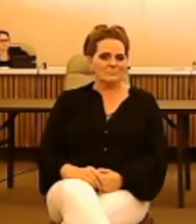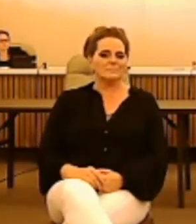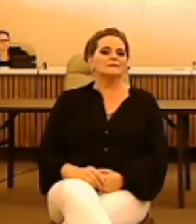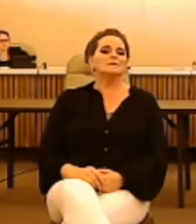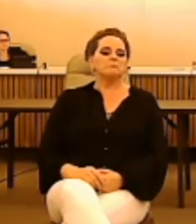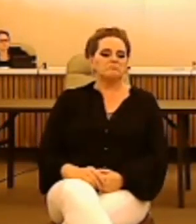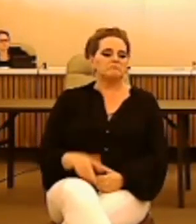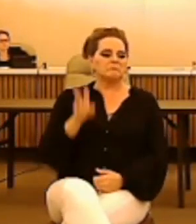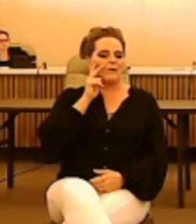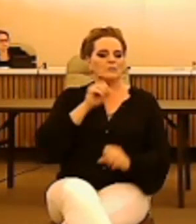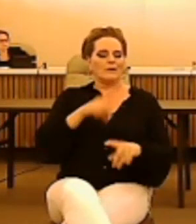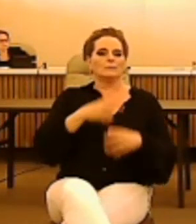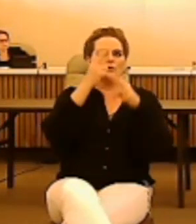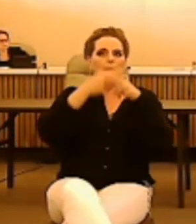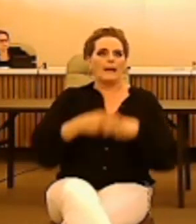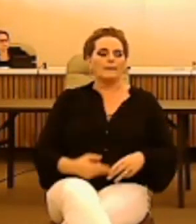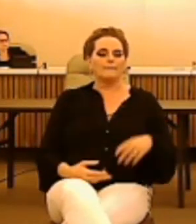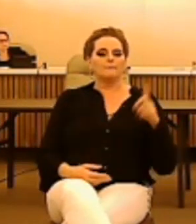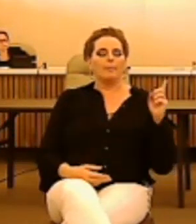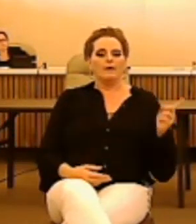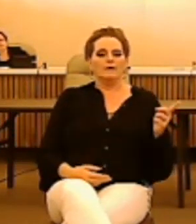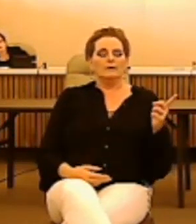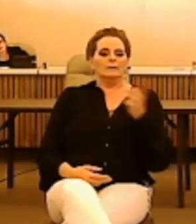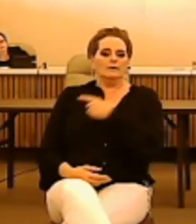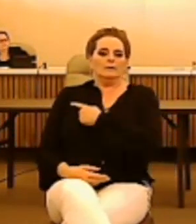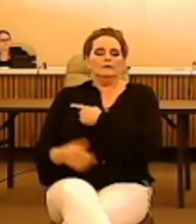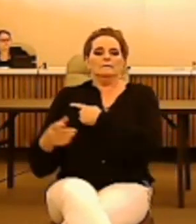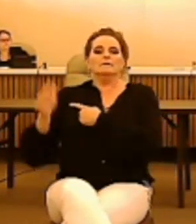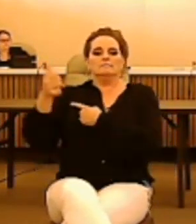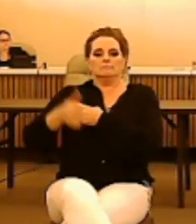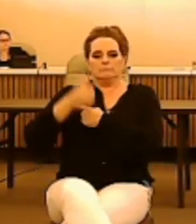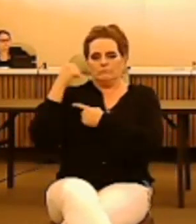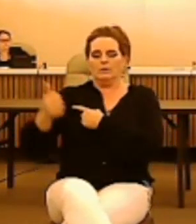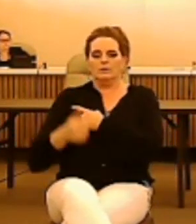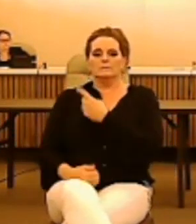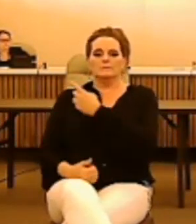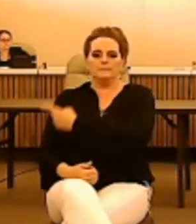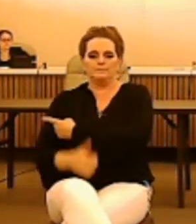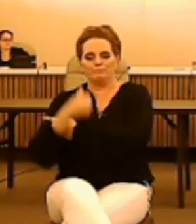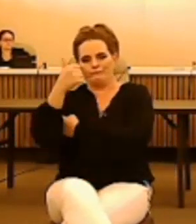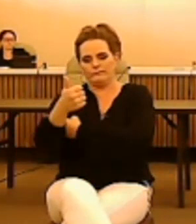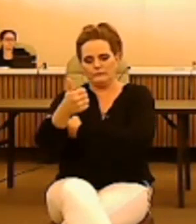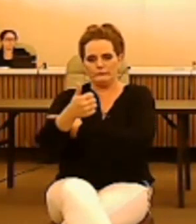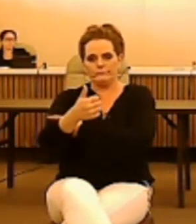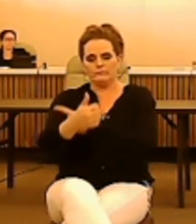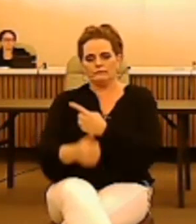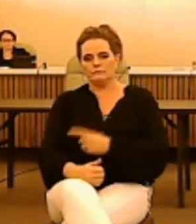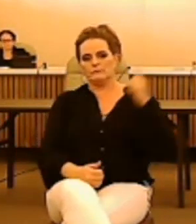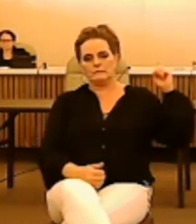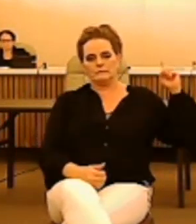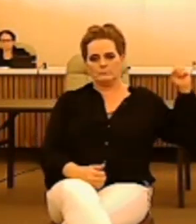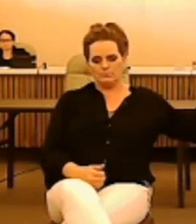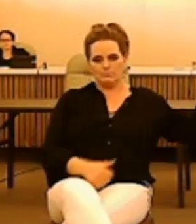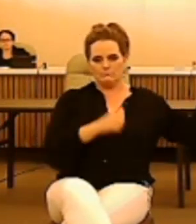Hearing none, please call the roll. Councilmember Safranek, Aye. Councilmember Bolsner, Aye. Councilmember